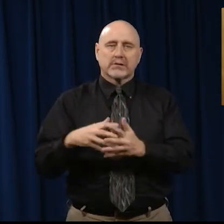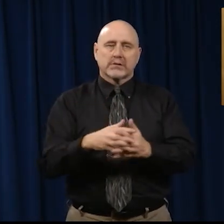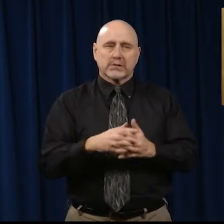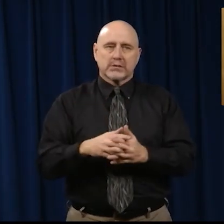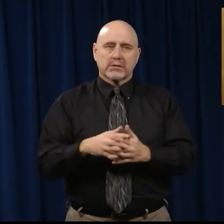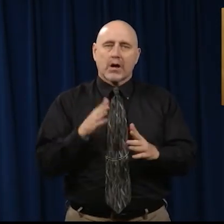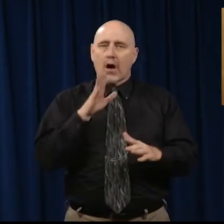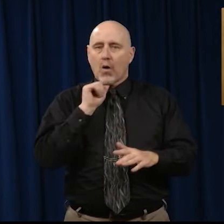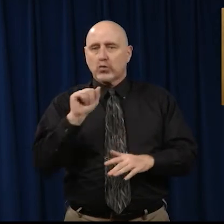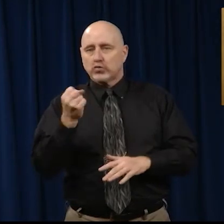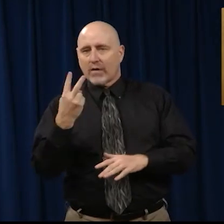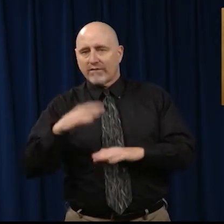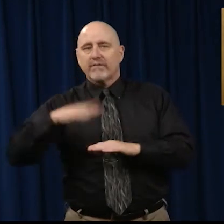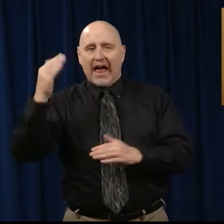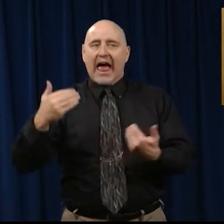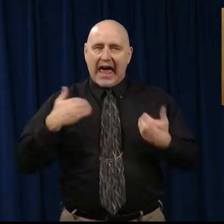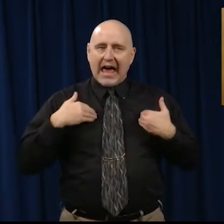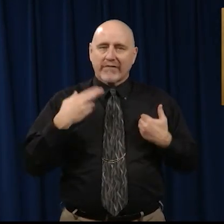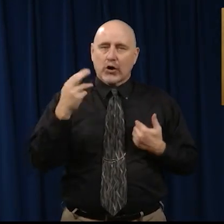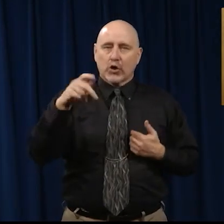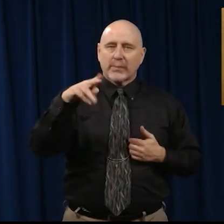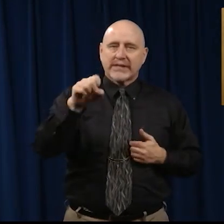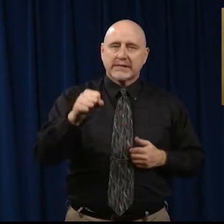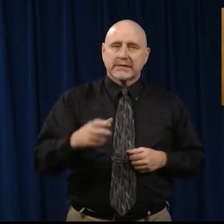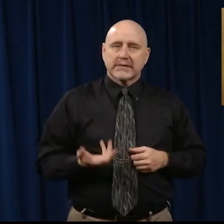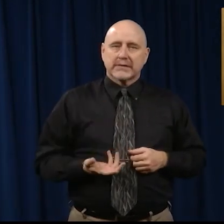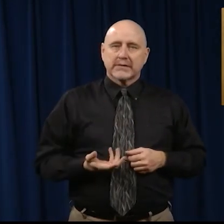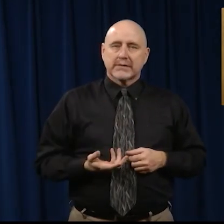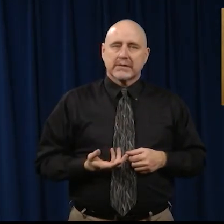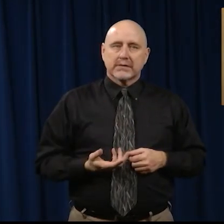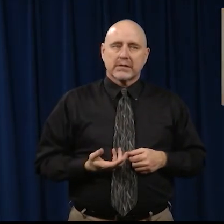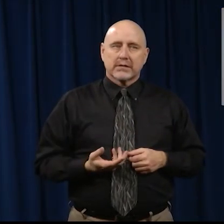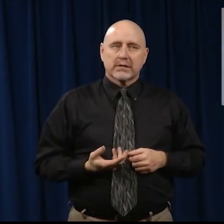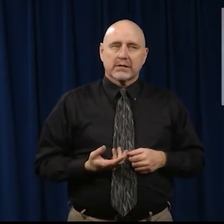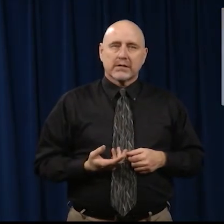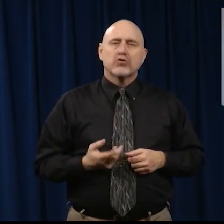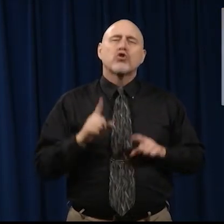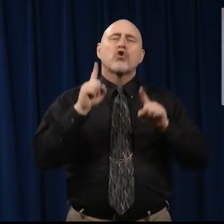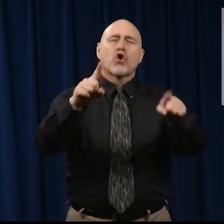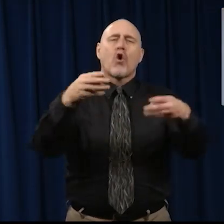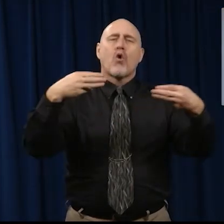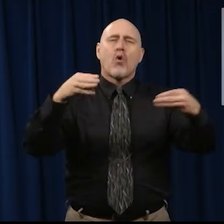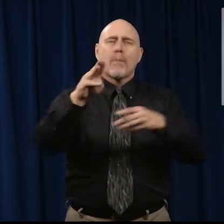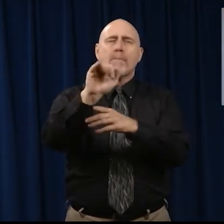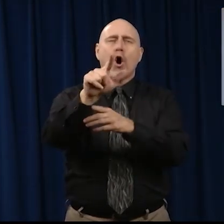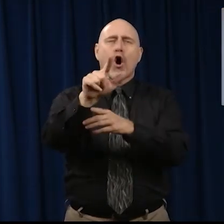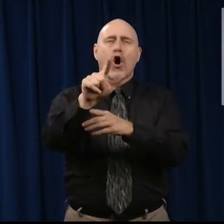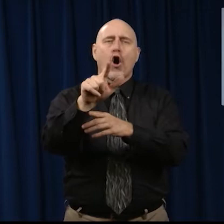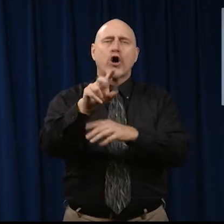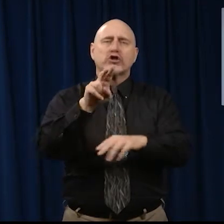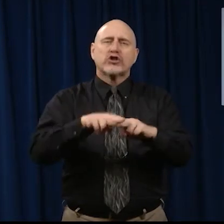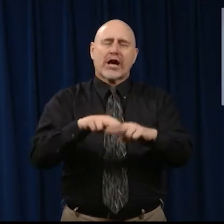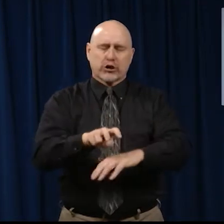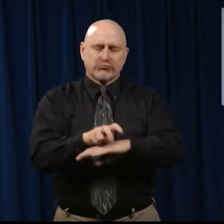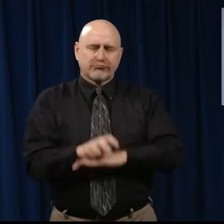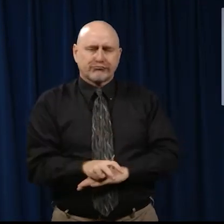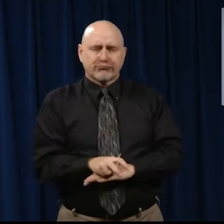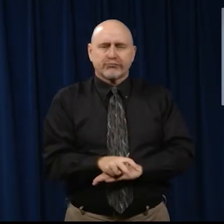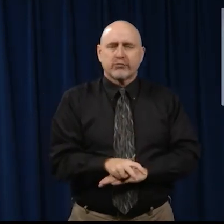States of America over the age of 12 have herpes. Now I want you to just go to the mall and sit on a chair